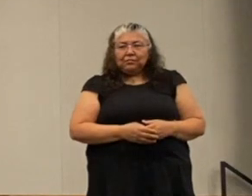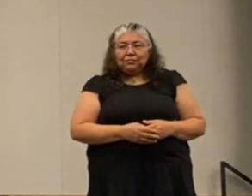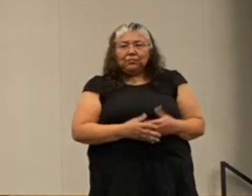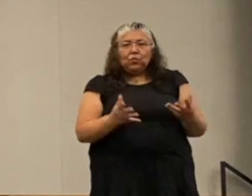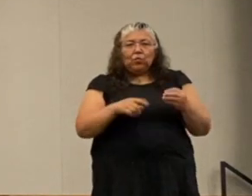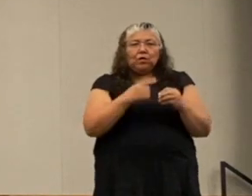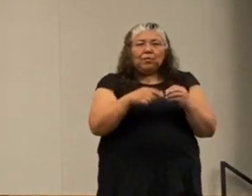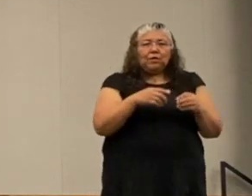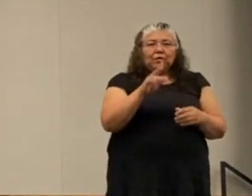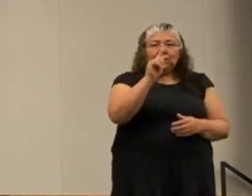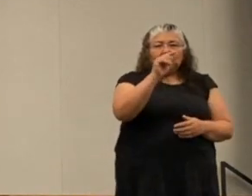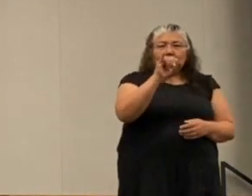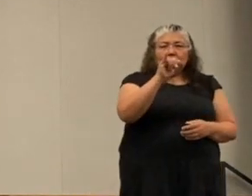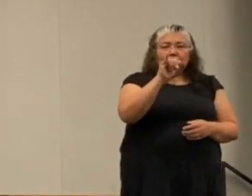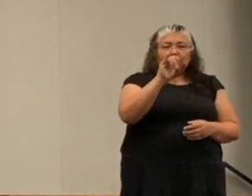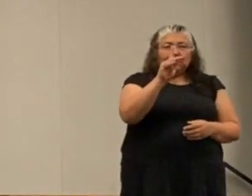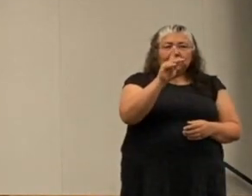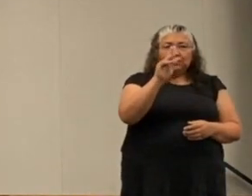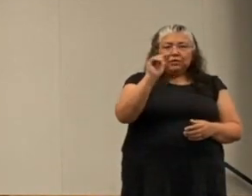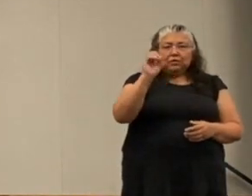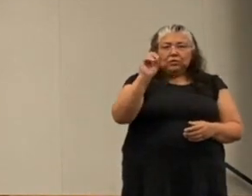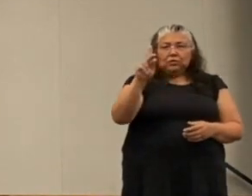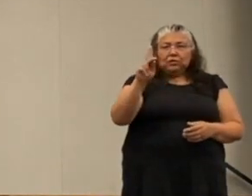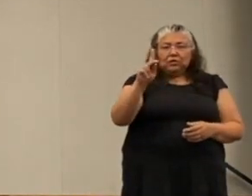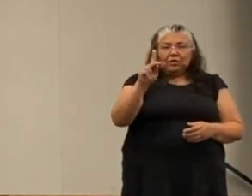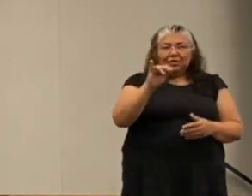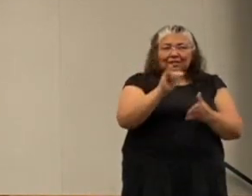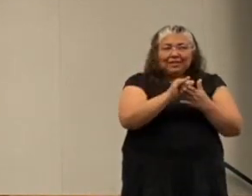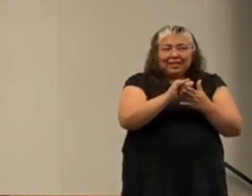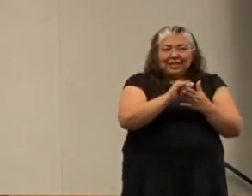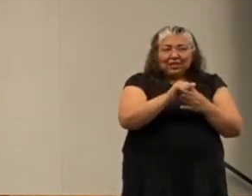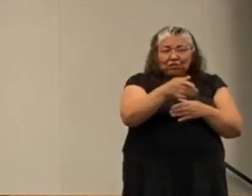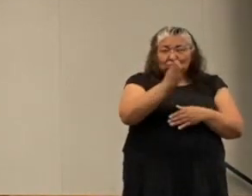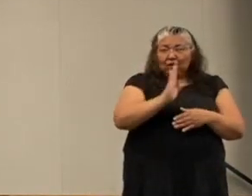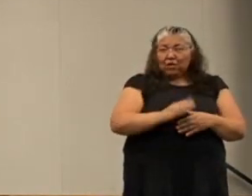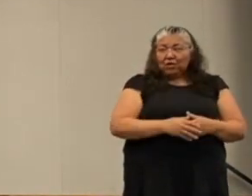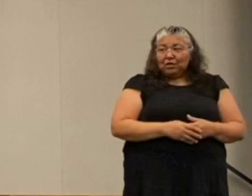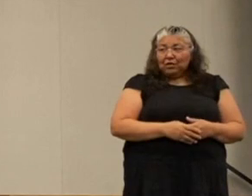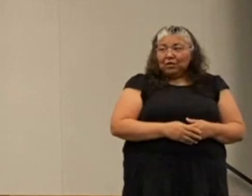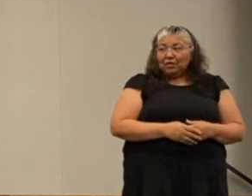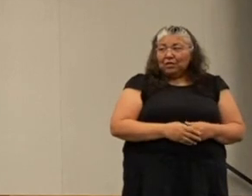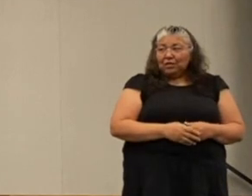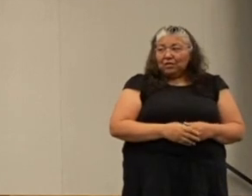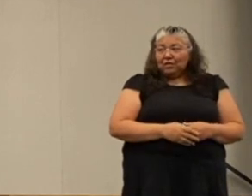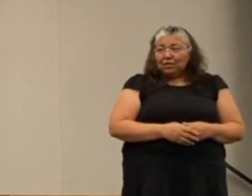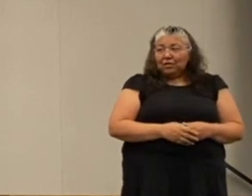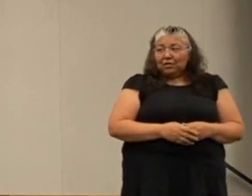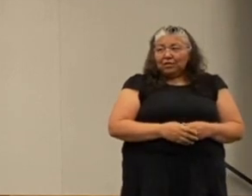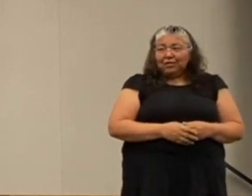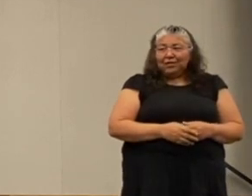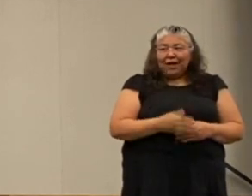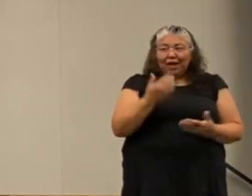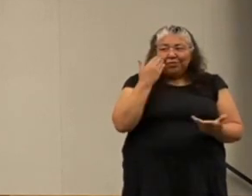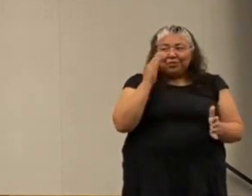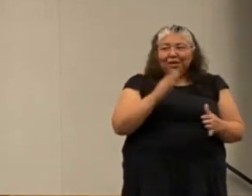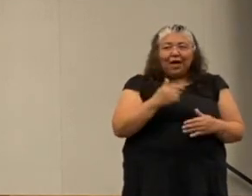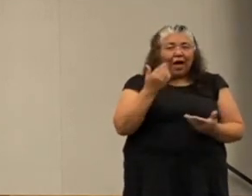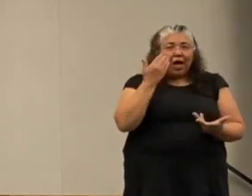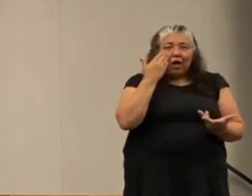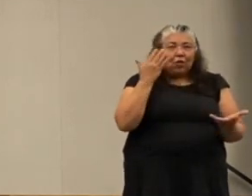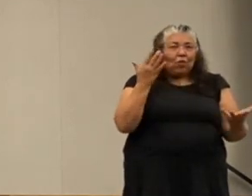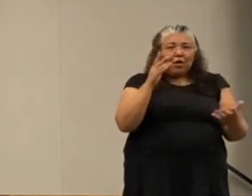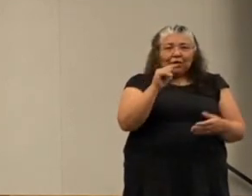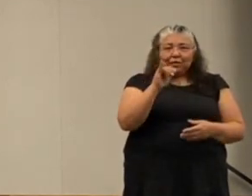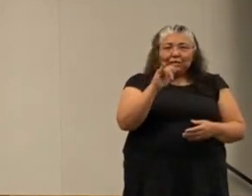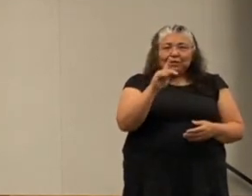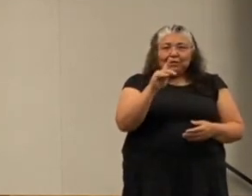What about TikTok? Can that be your god? I don't know. I don't know what TikTok is